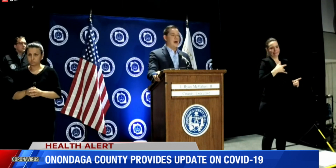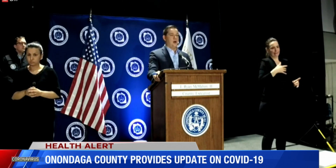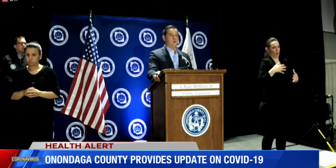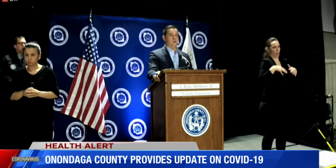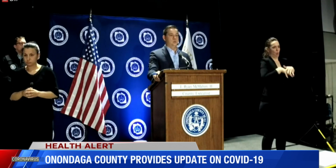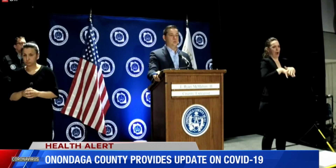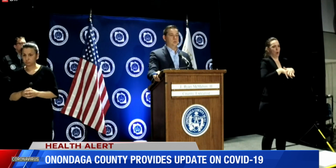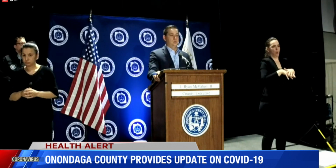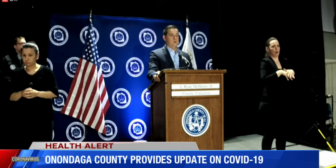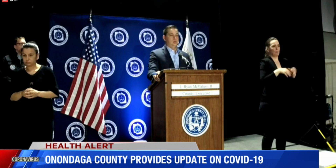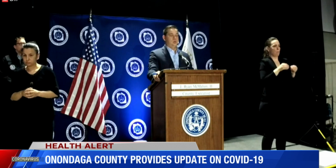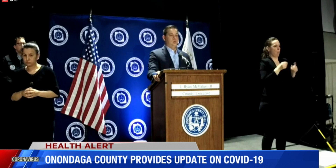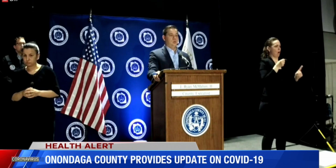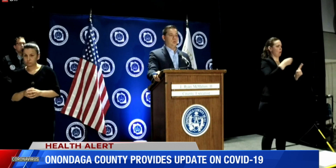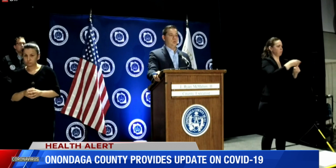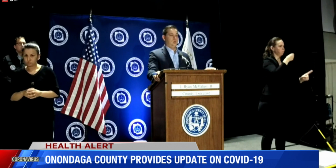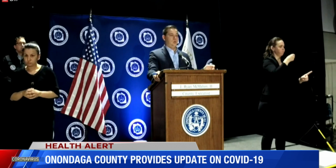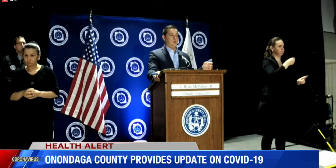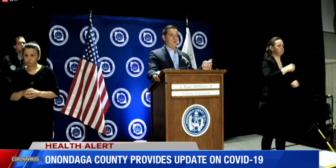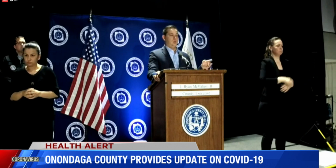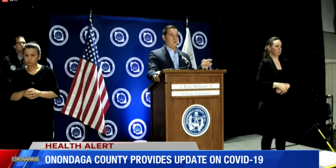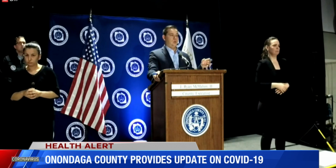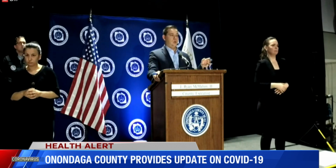break down